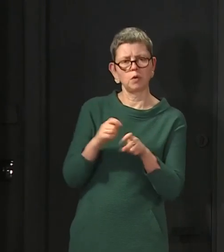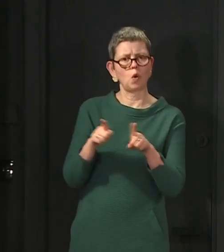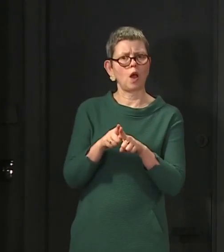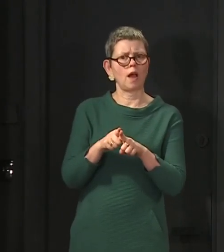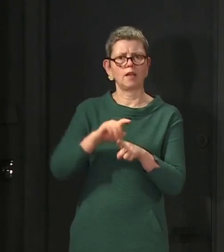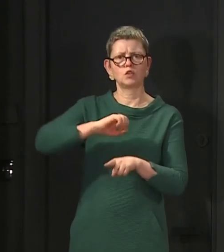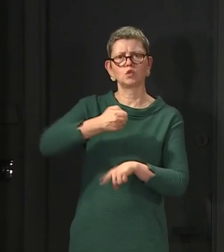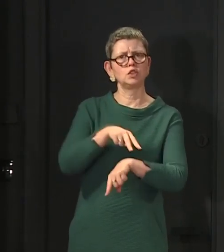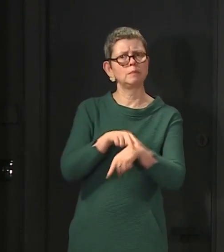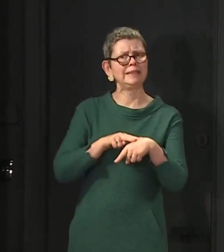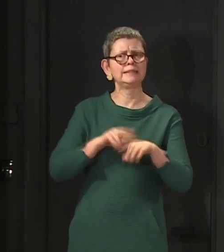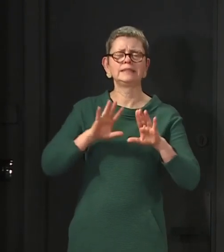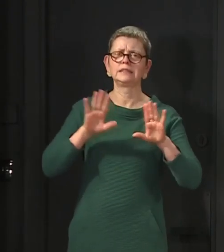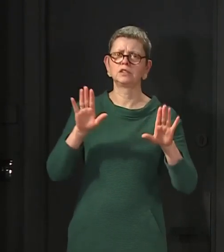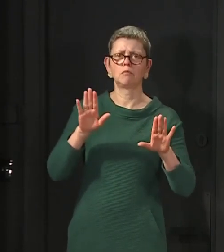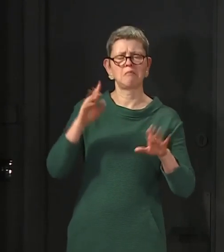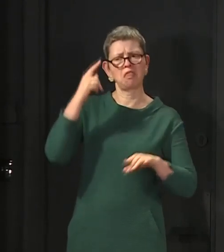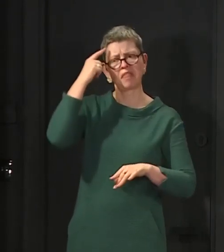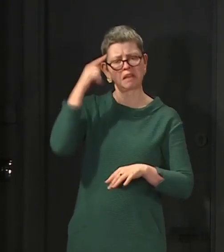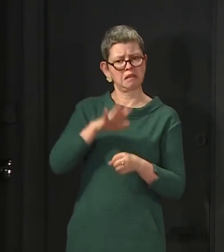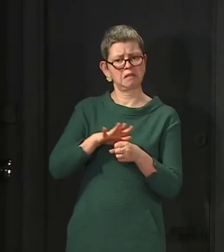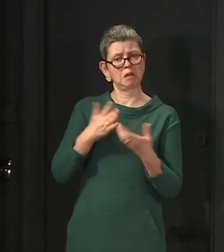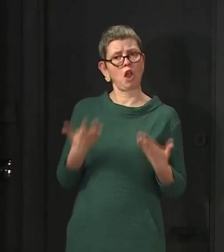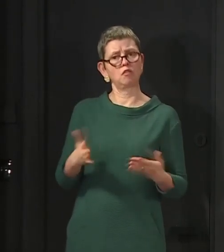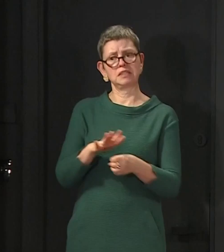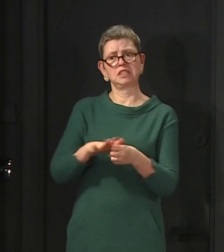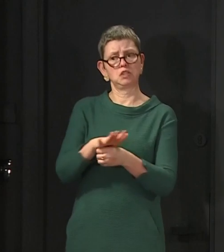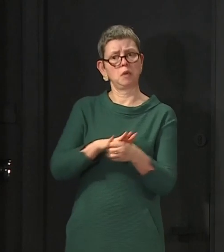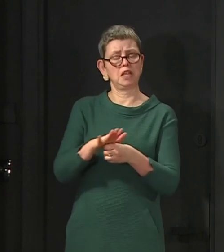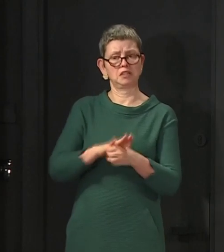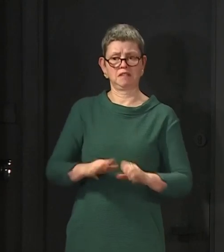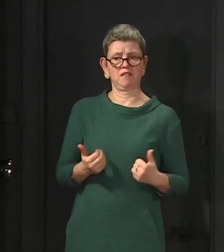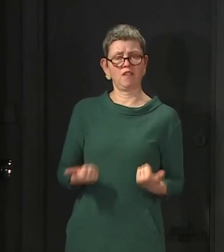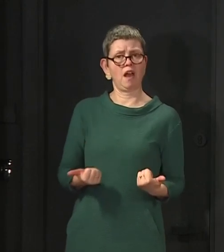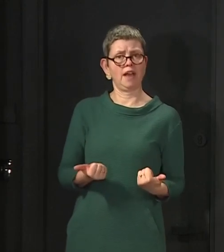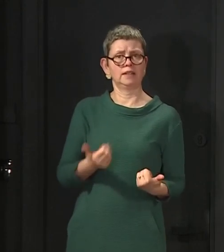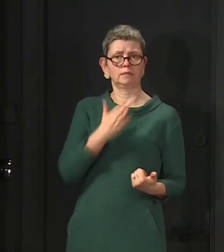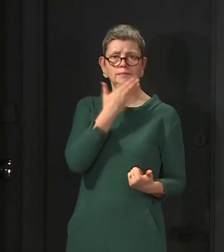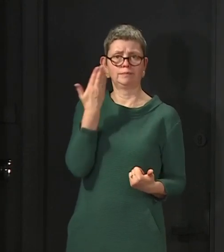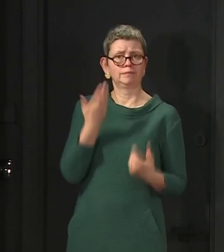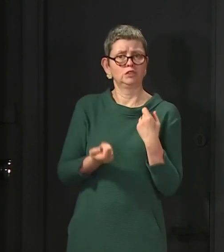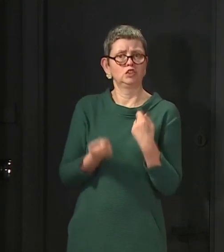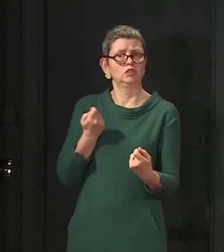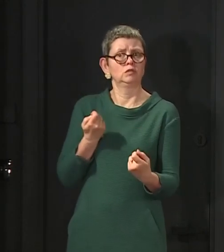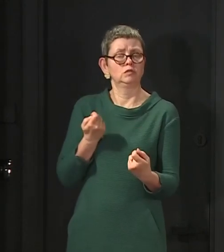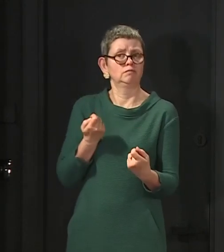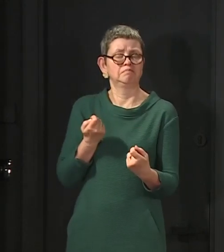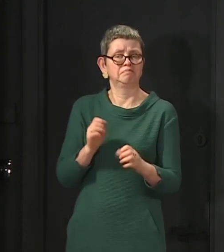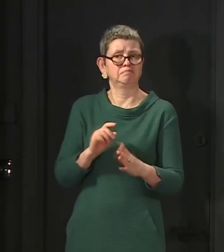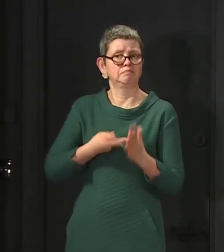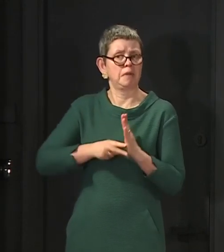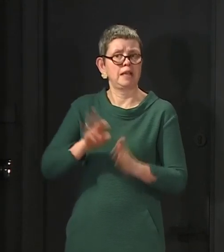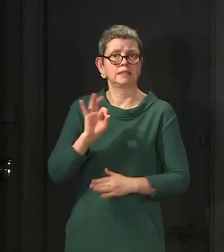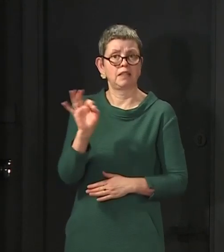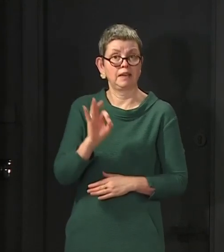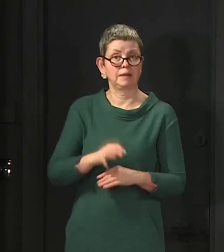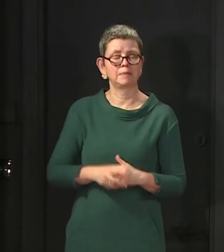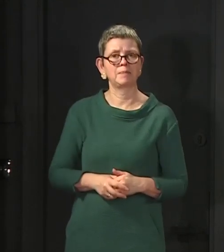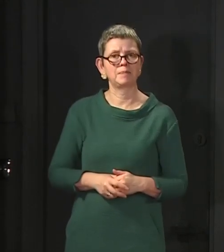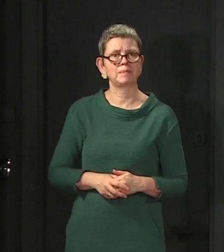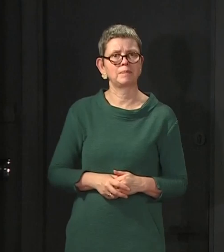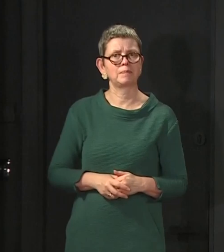any plans to change the current situation around policing of the border or any other part of the country.